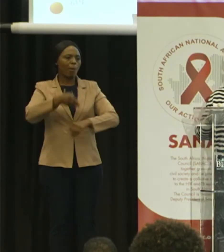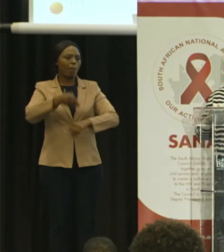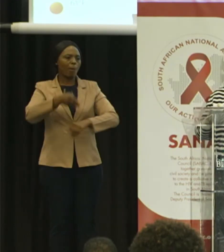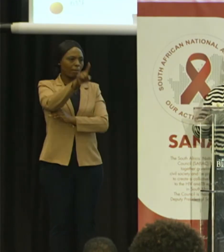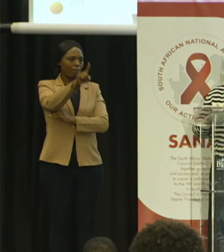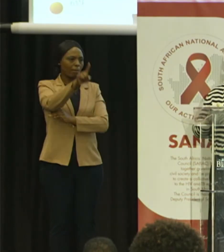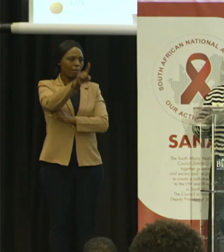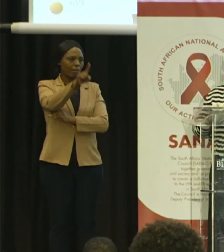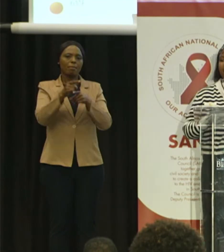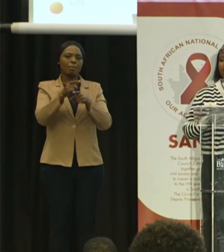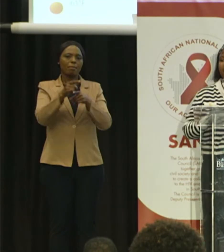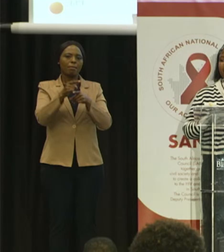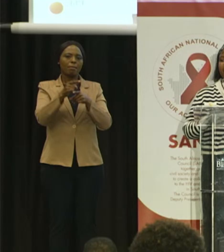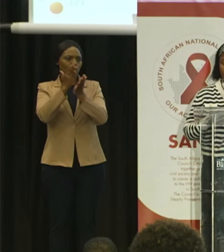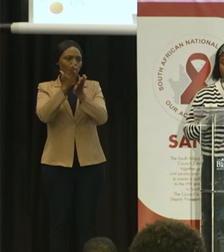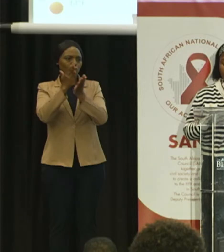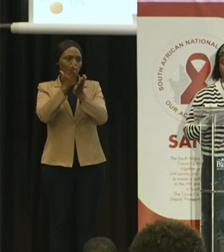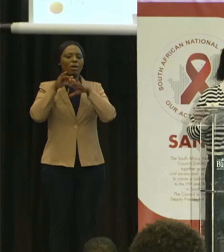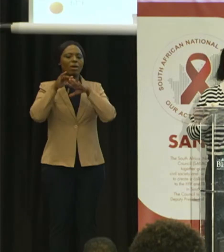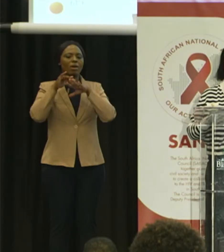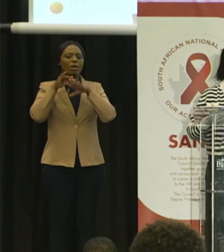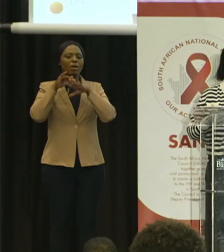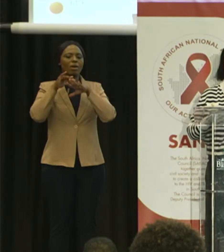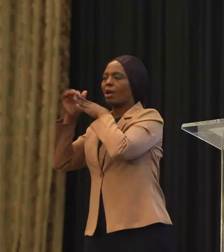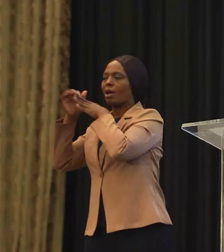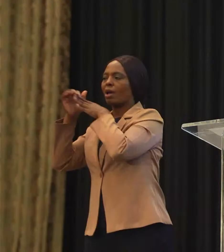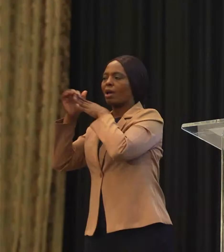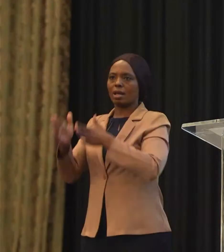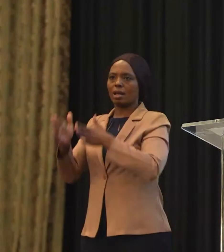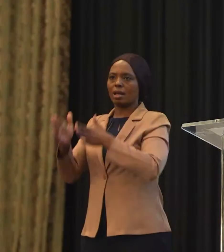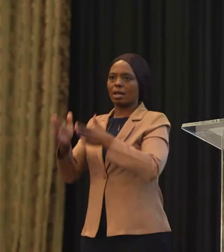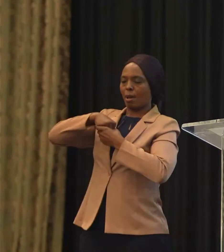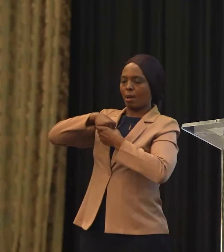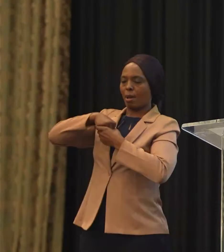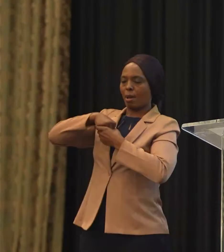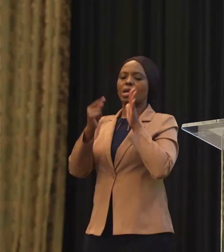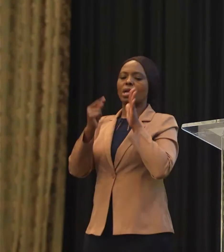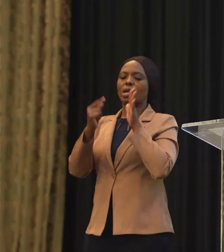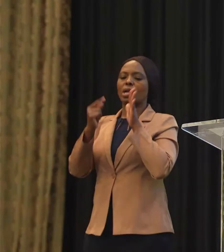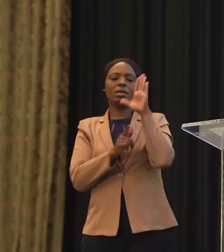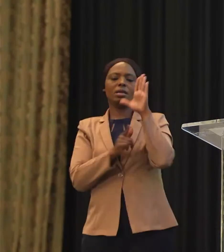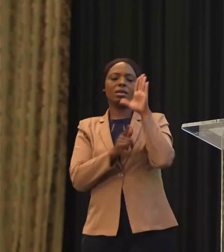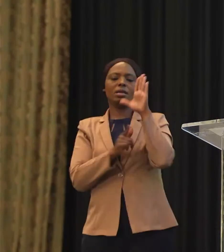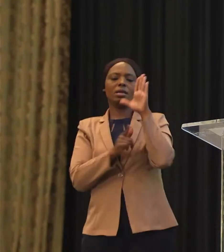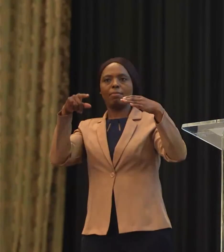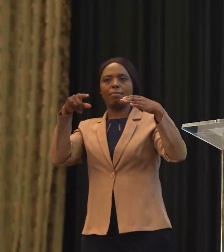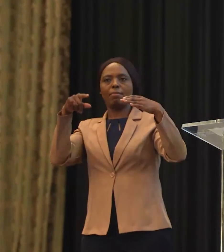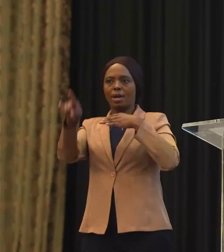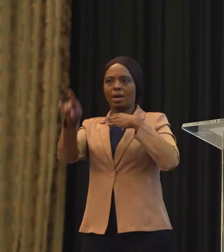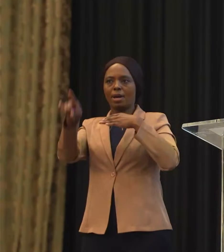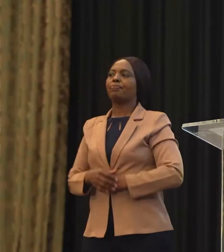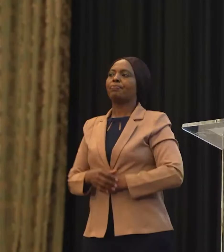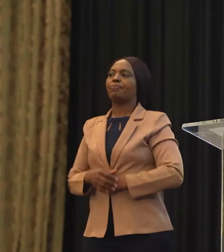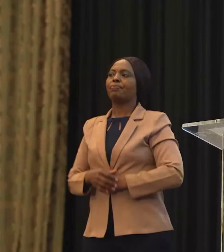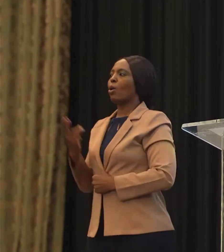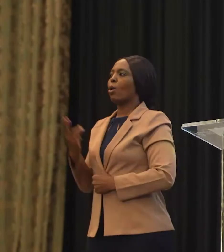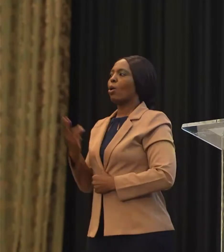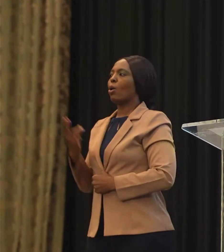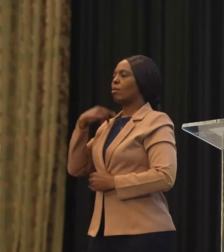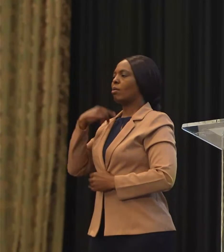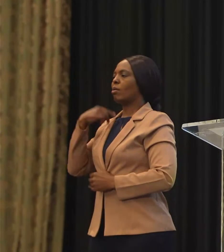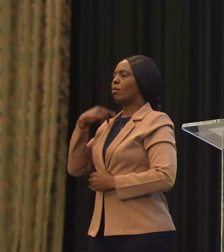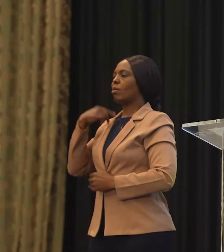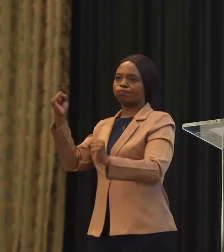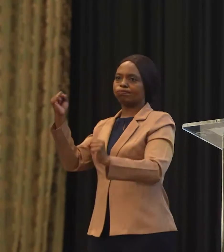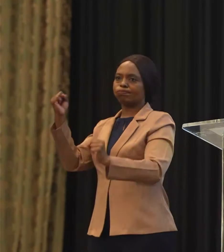to ensure that they are part of legislation platforms. And also, what we also spoke about was the integration of